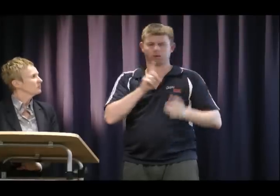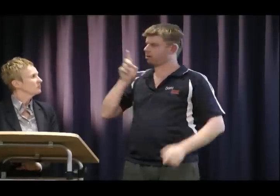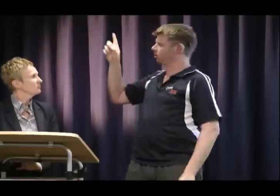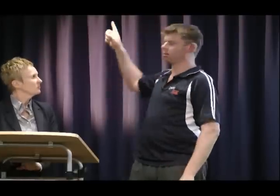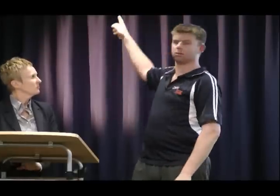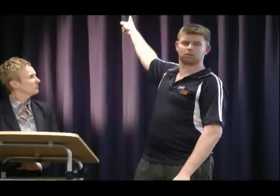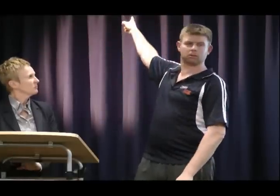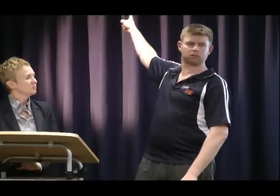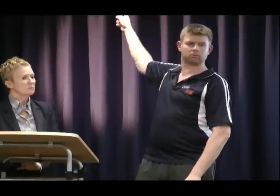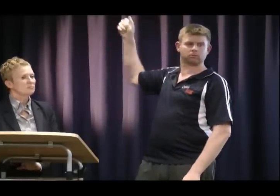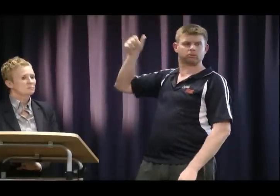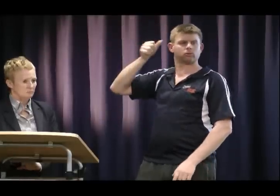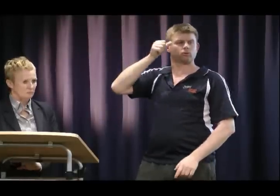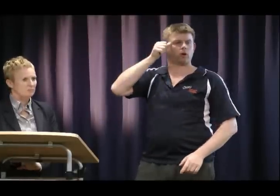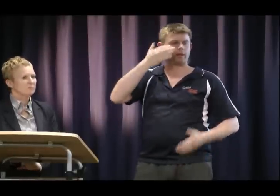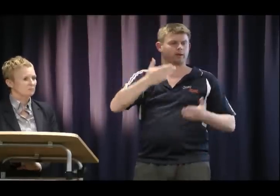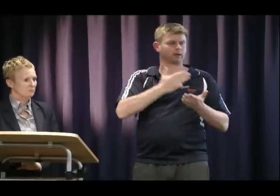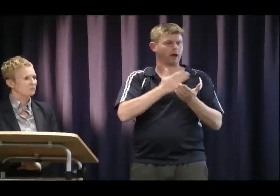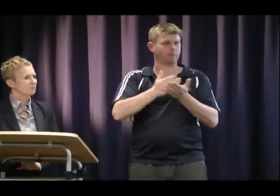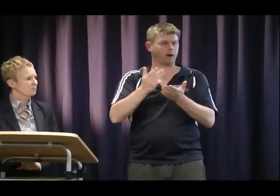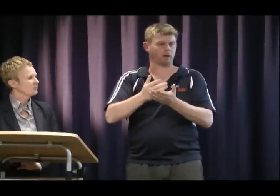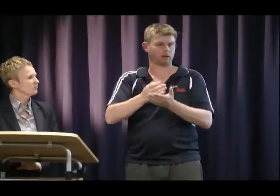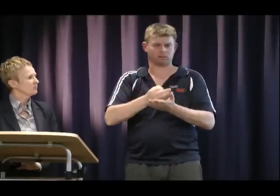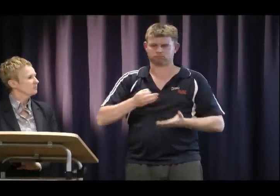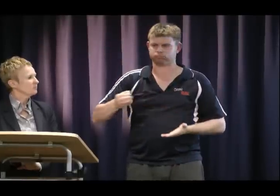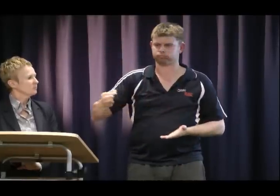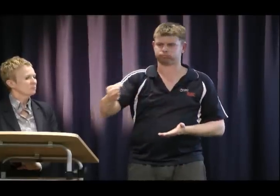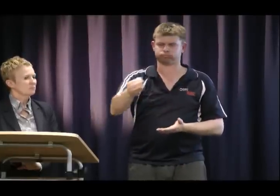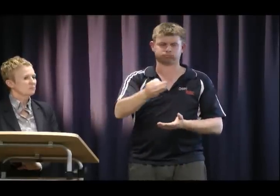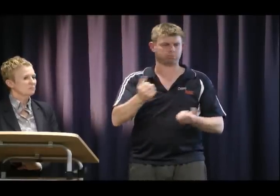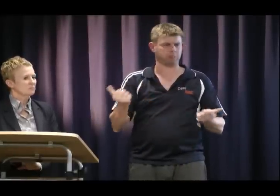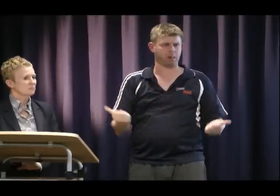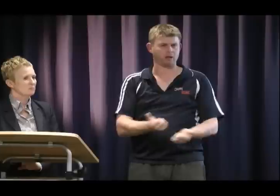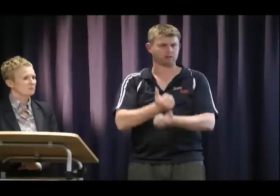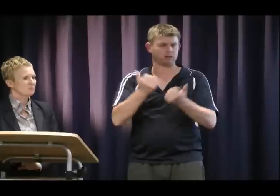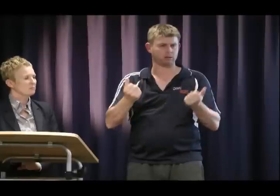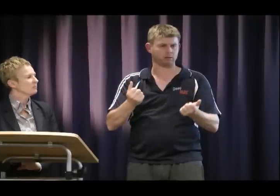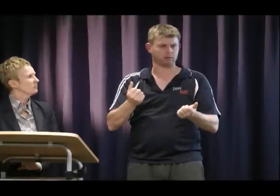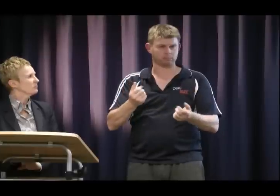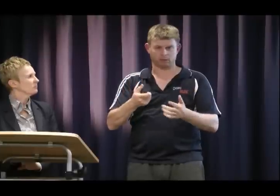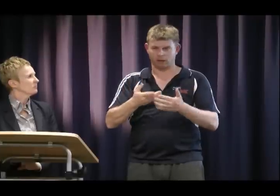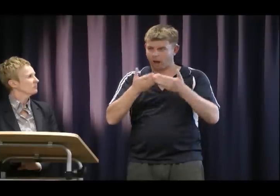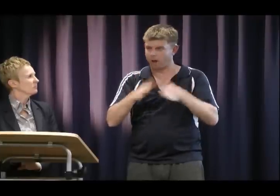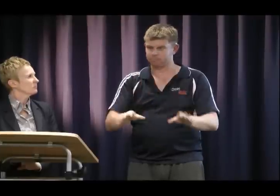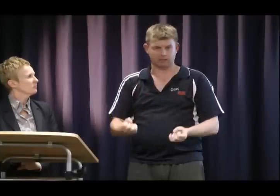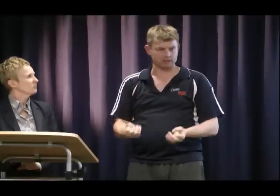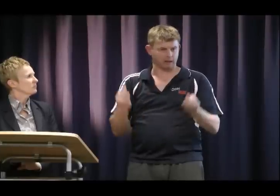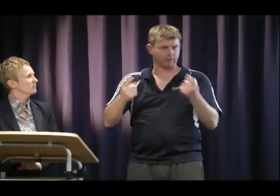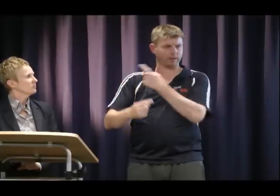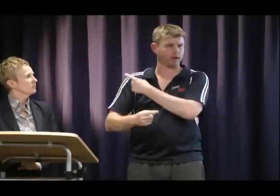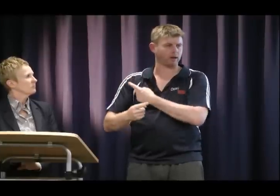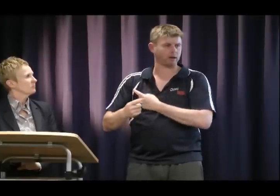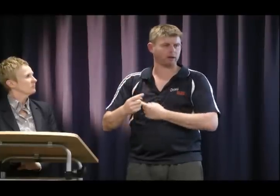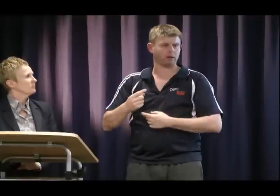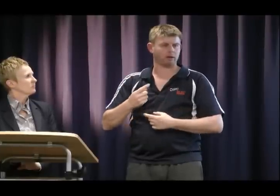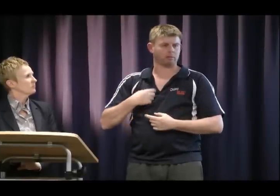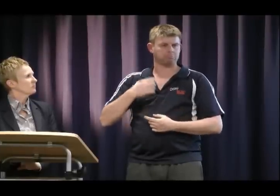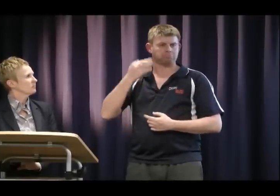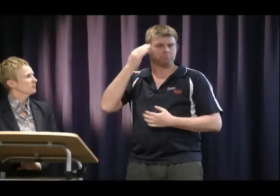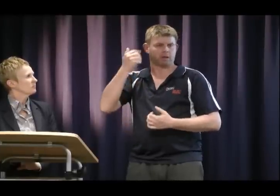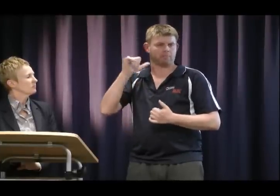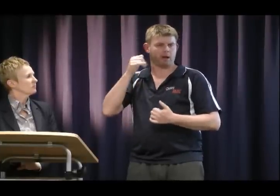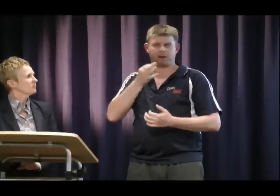when you look at Dallas Hall, just up the road, they've got a car park there on the corner, masses of car parking